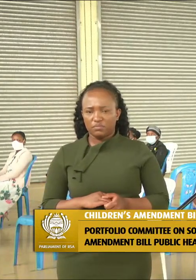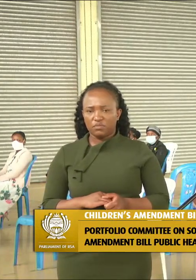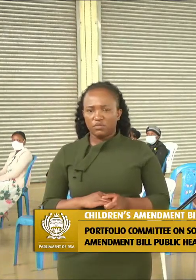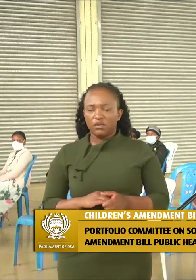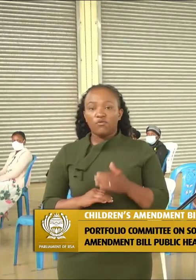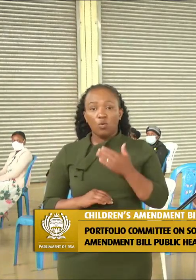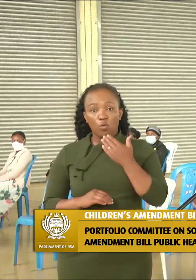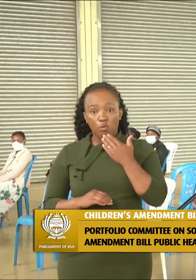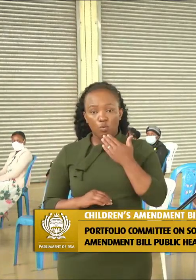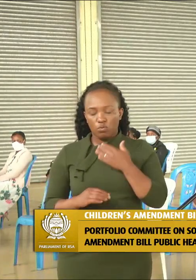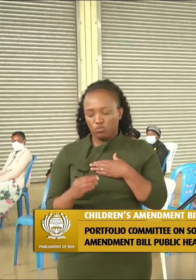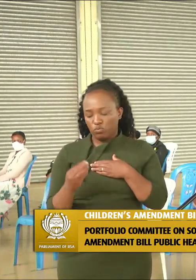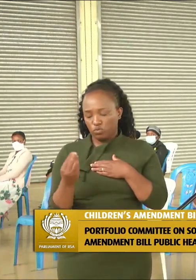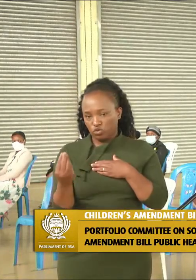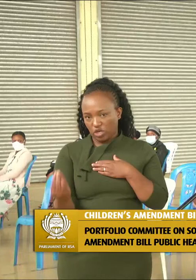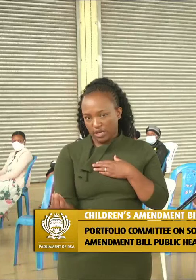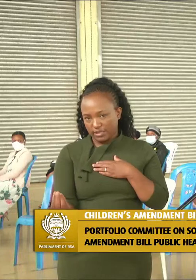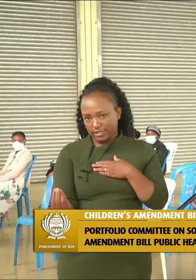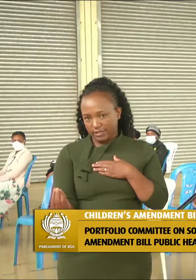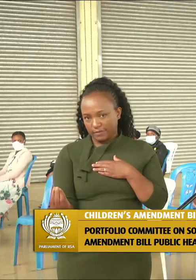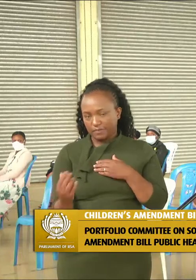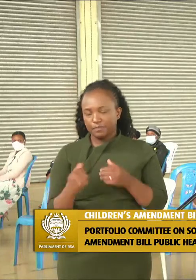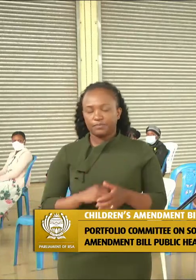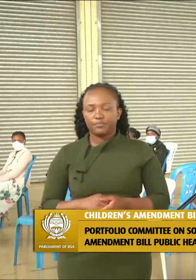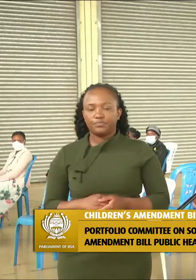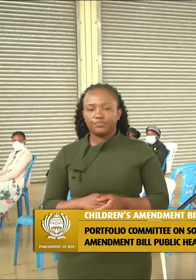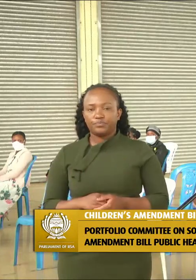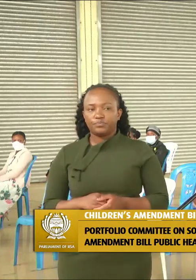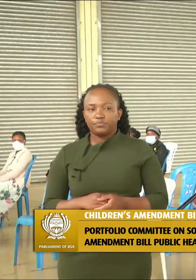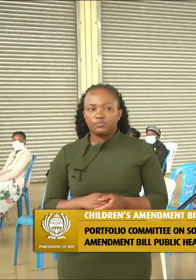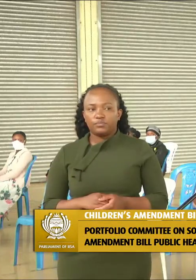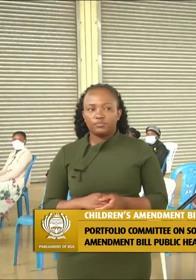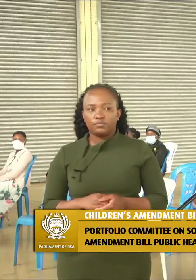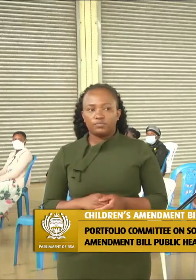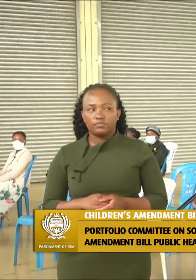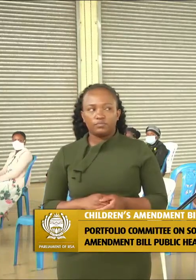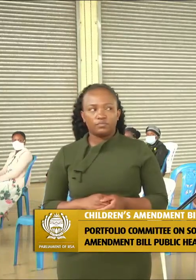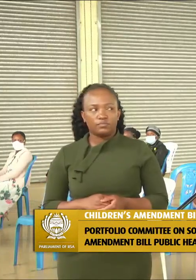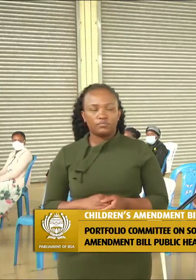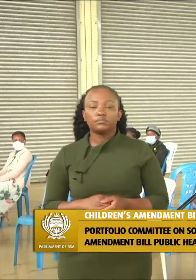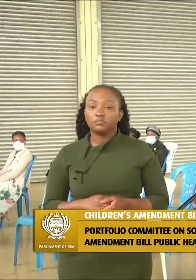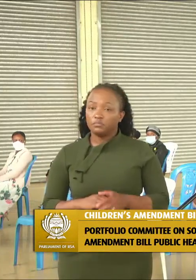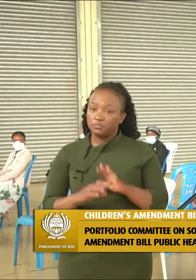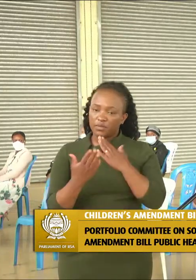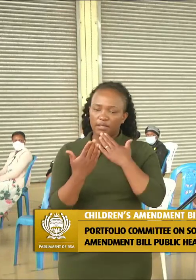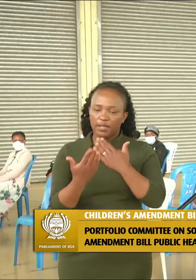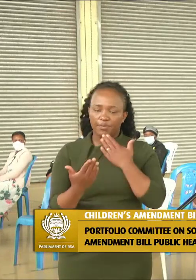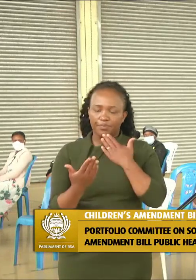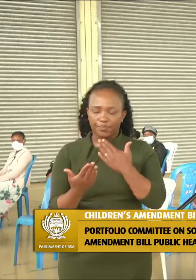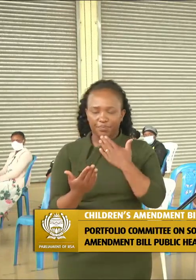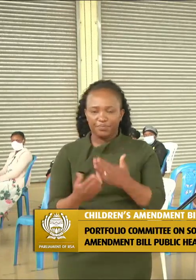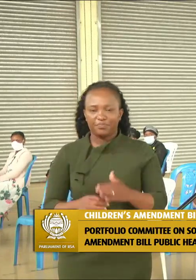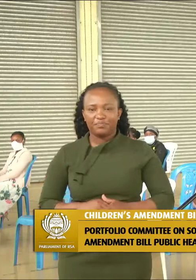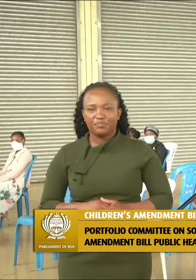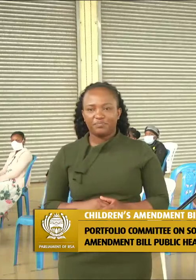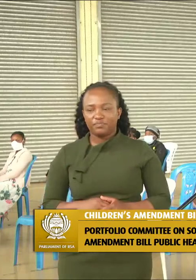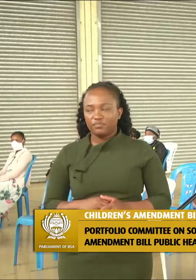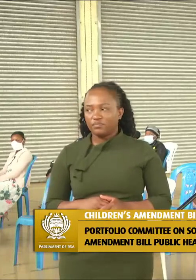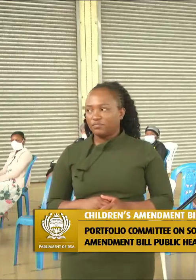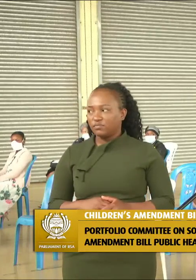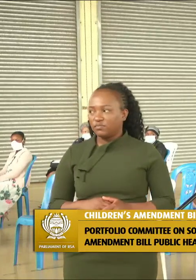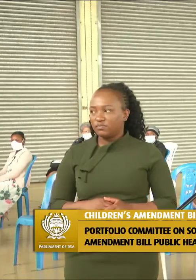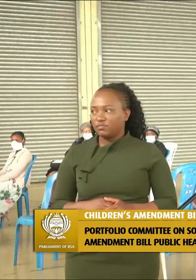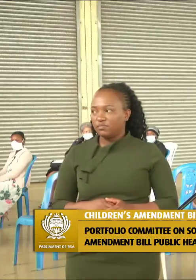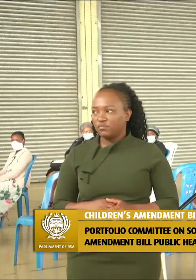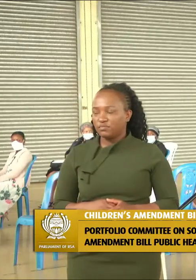sake. Uma ke sicabangela umntwana. Thank you. Ngiyabonga. All right, do you support